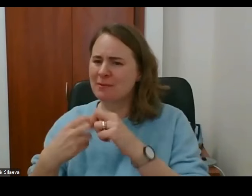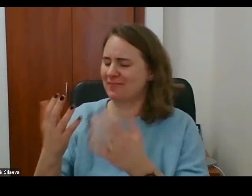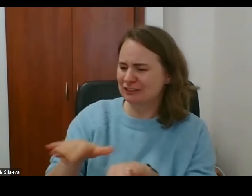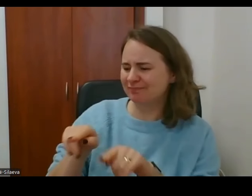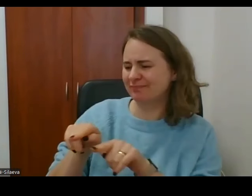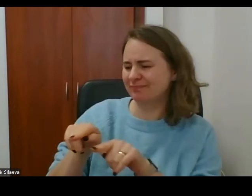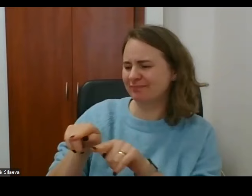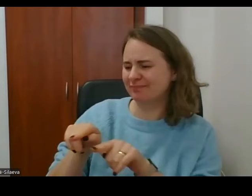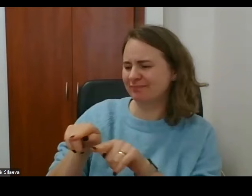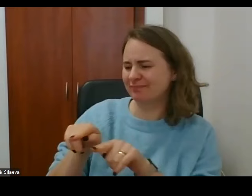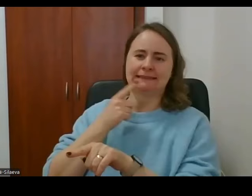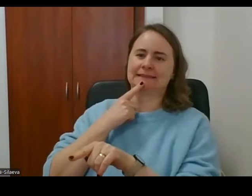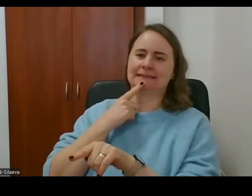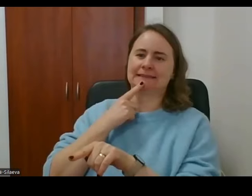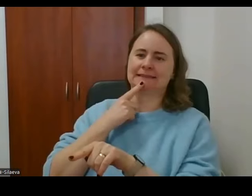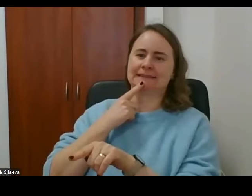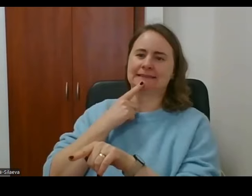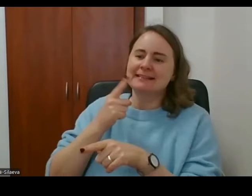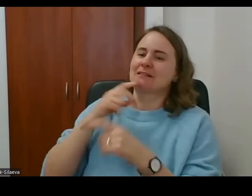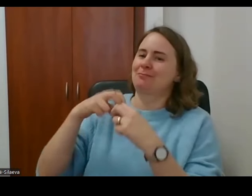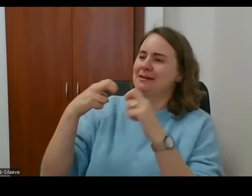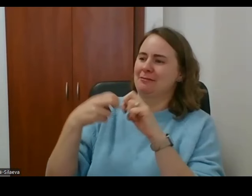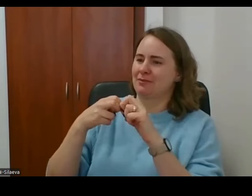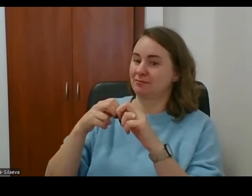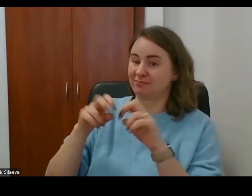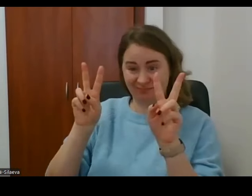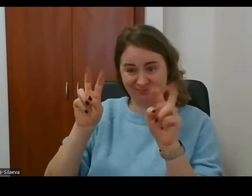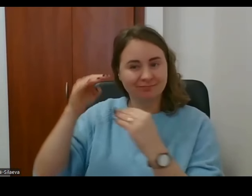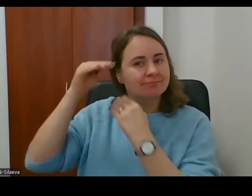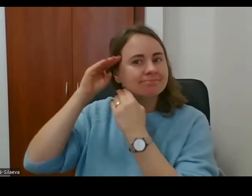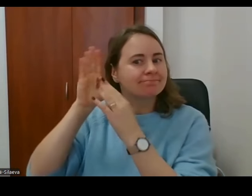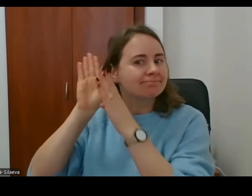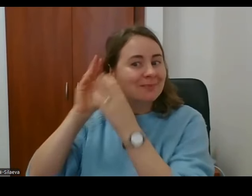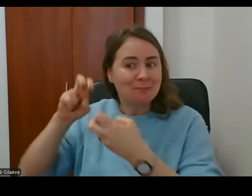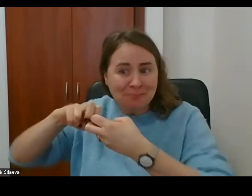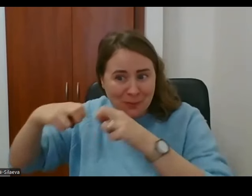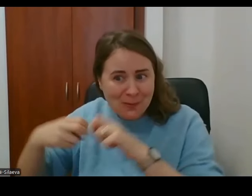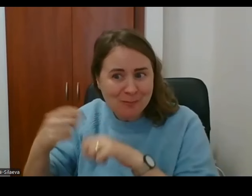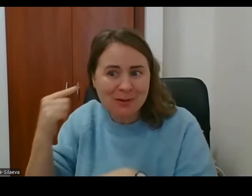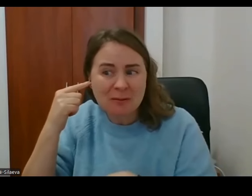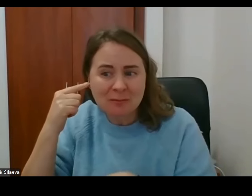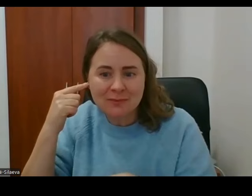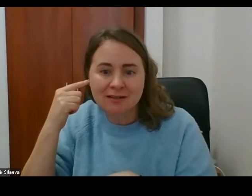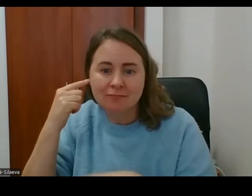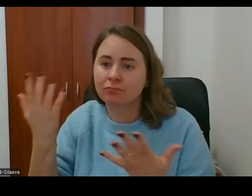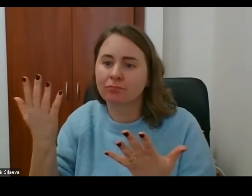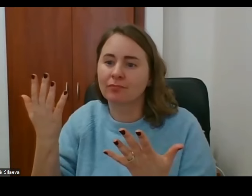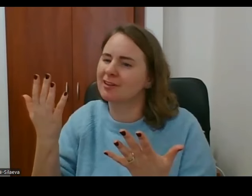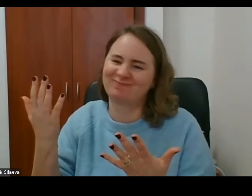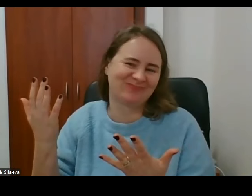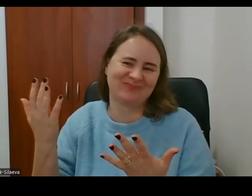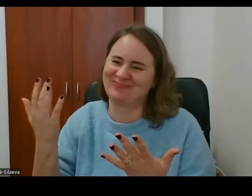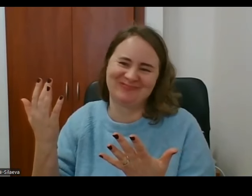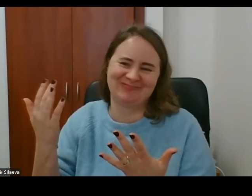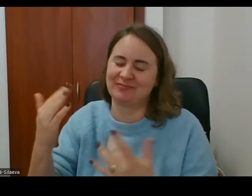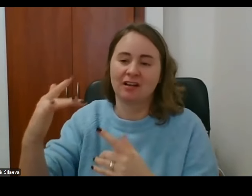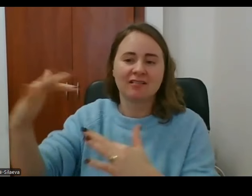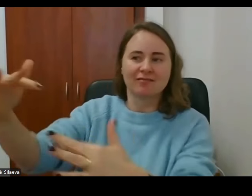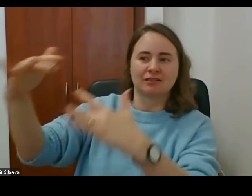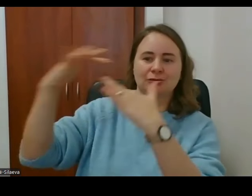One more problem is the sometimes we usually say that the